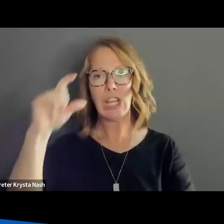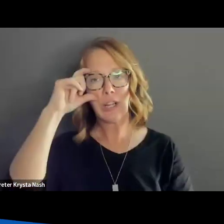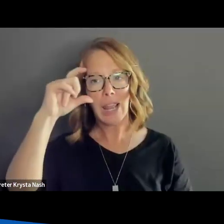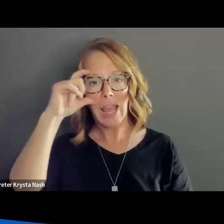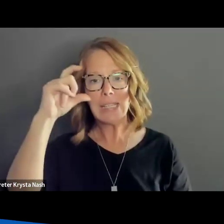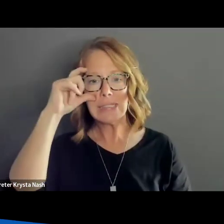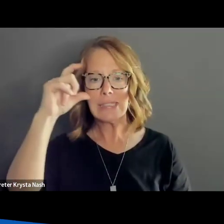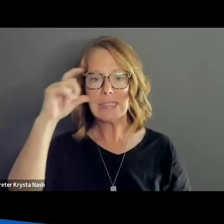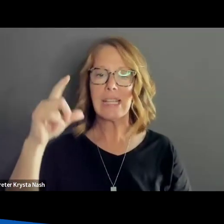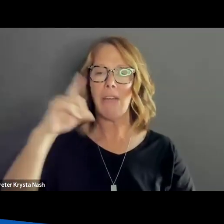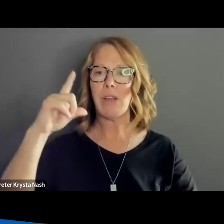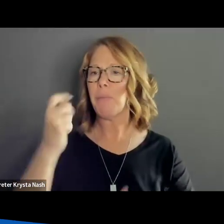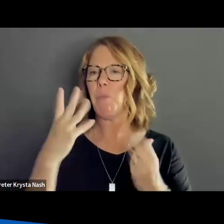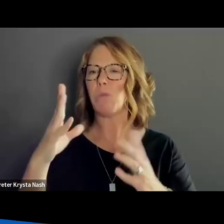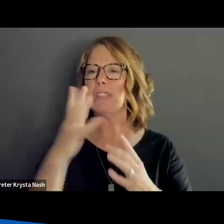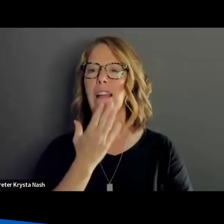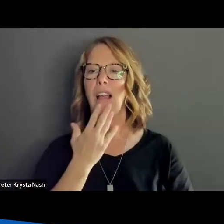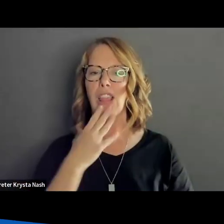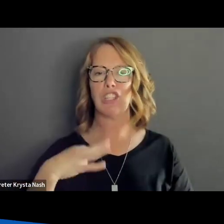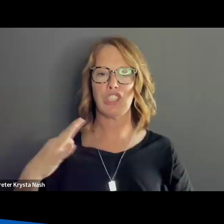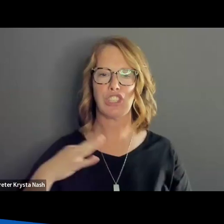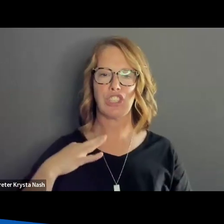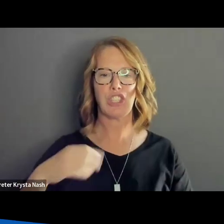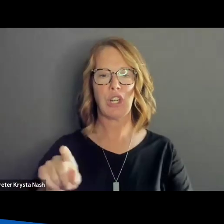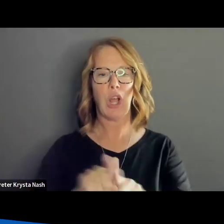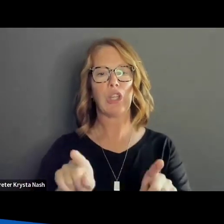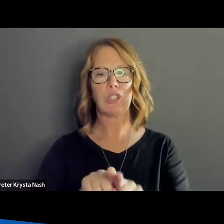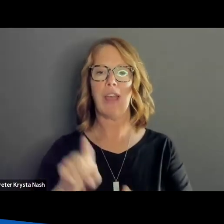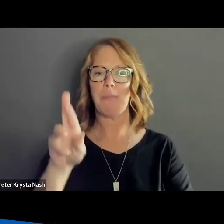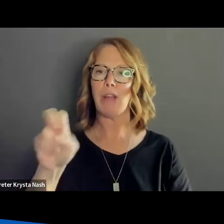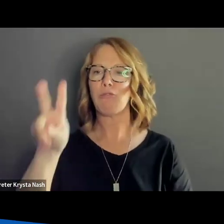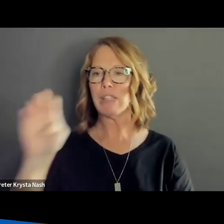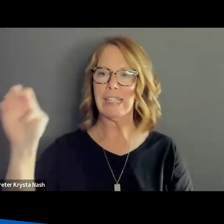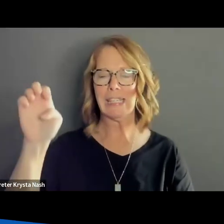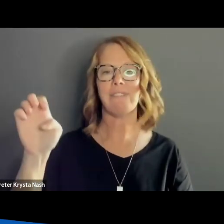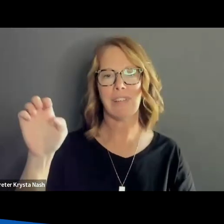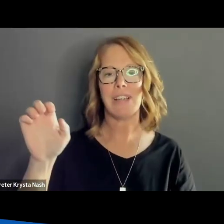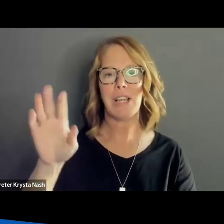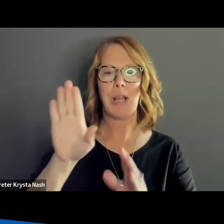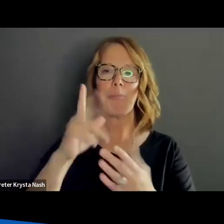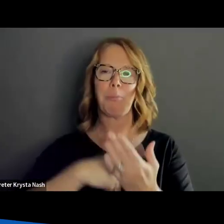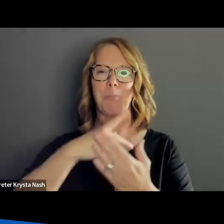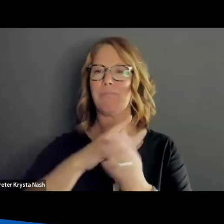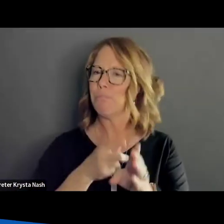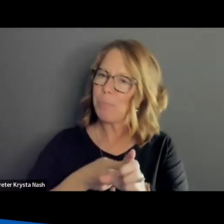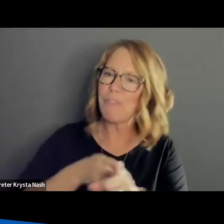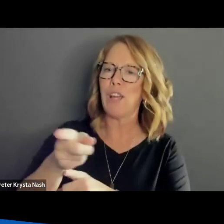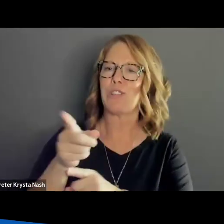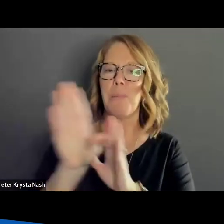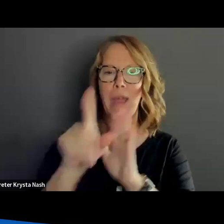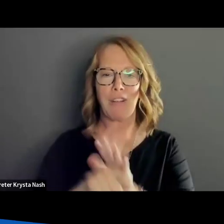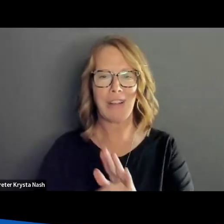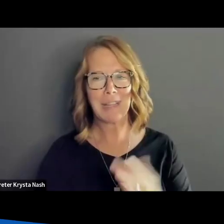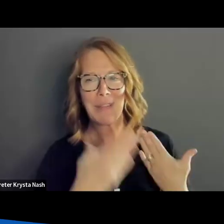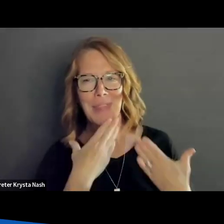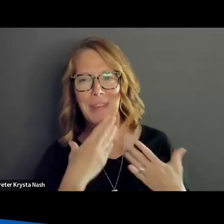multicolored shirt and I have my beautiful Reeve professional background. So I just love having that. And I want to say thank